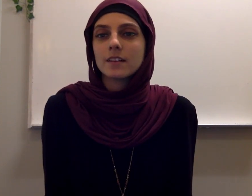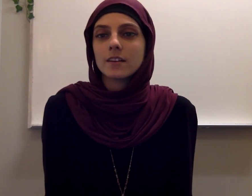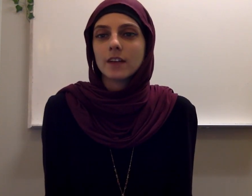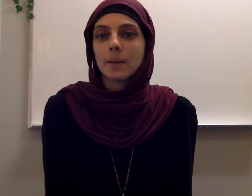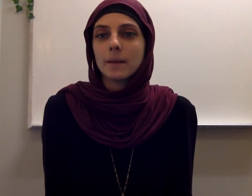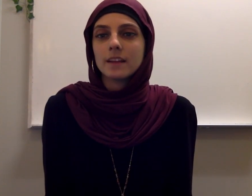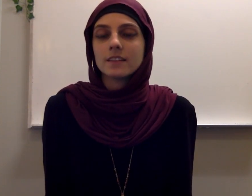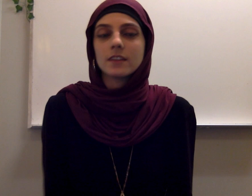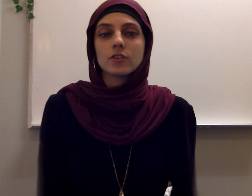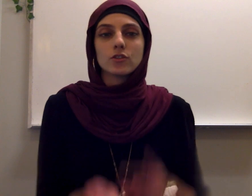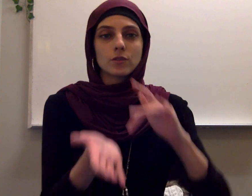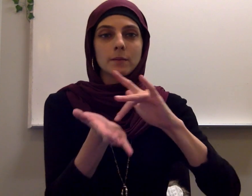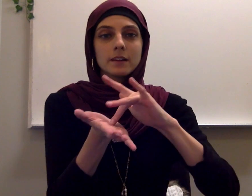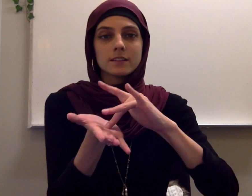Okay, medicine or treatment.